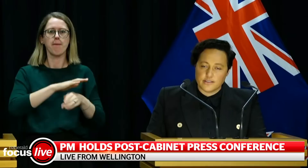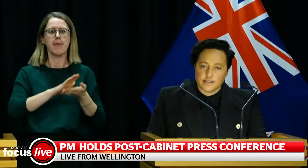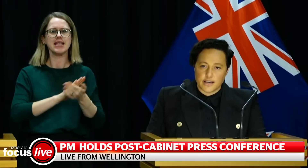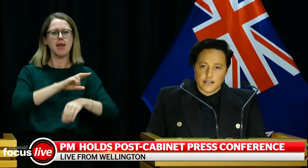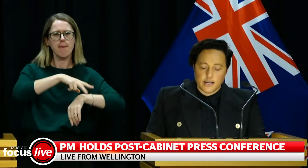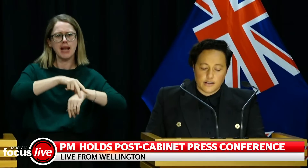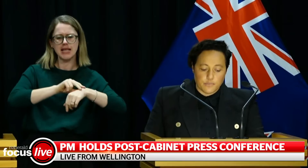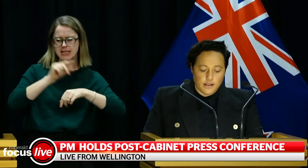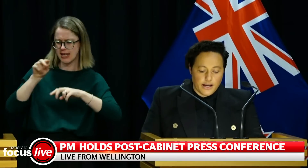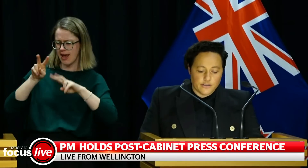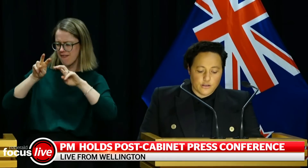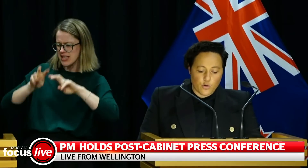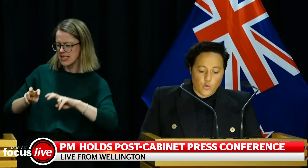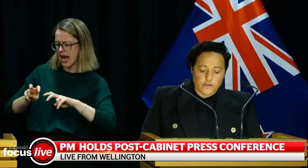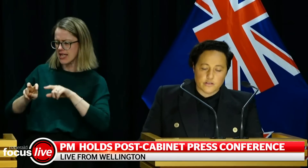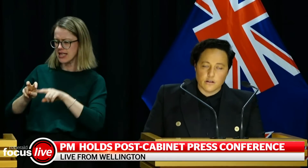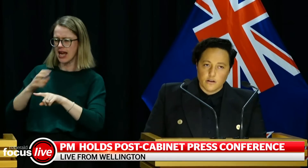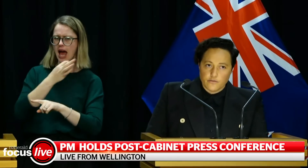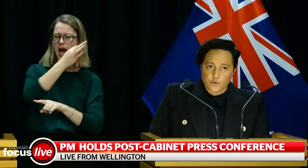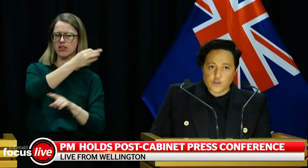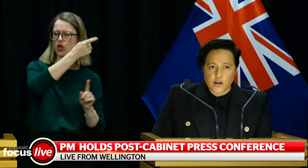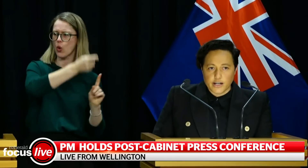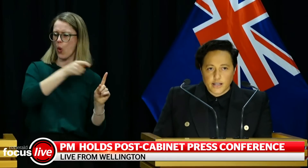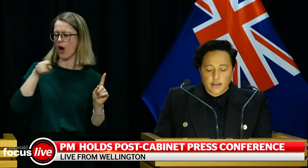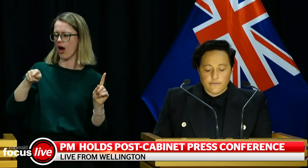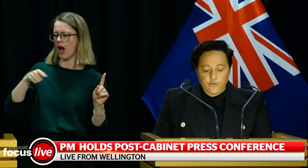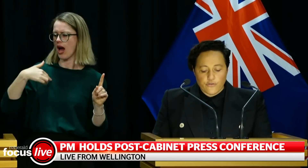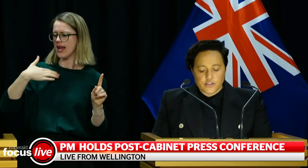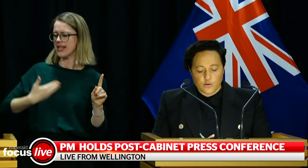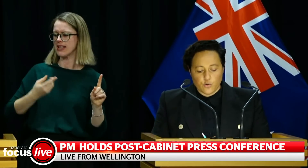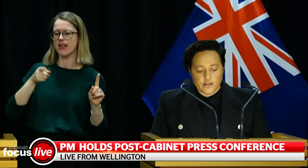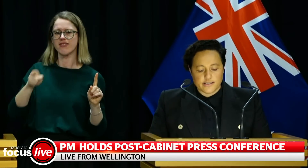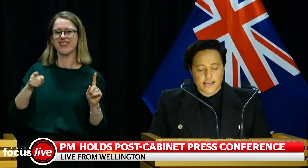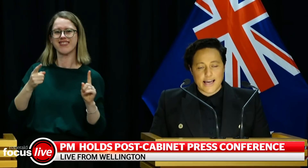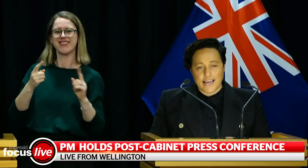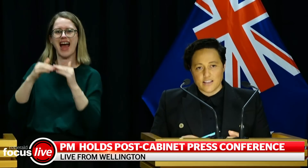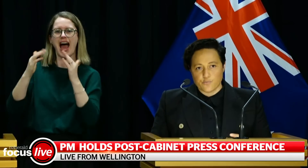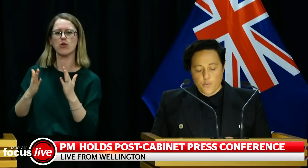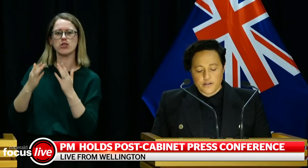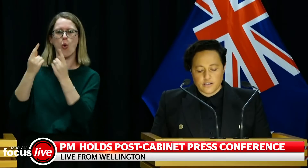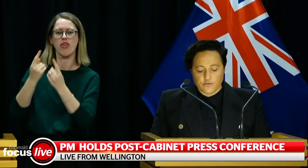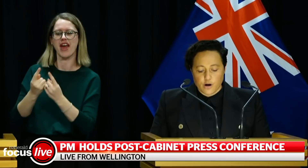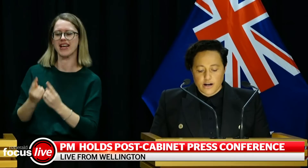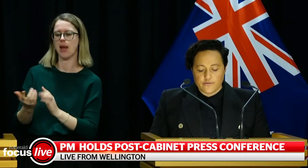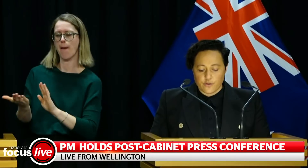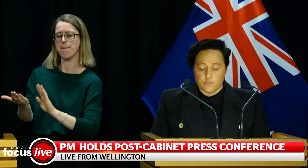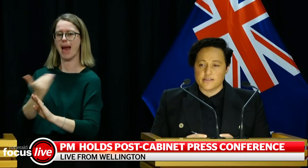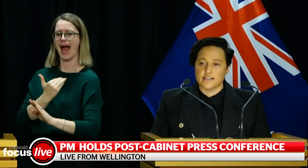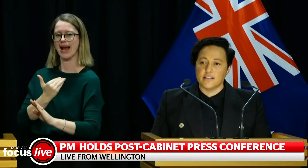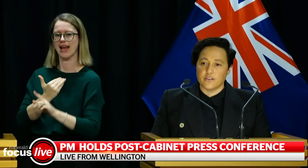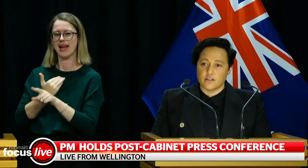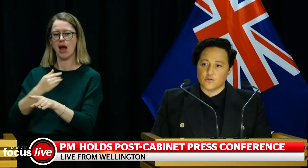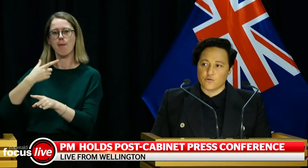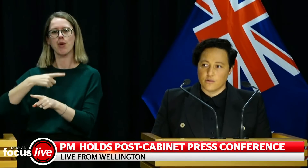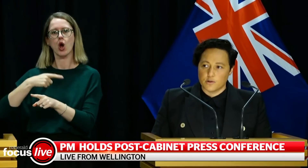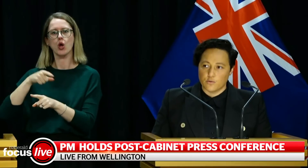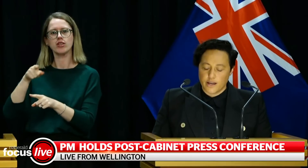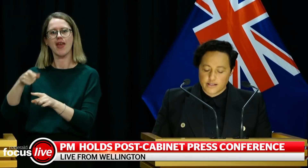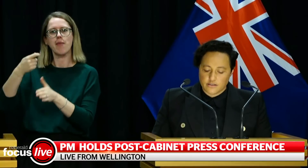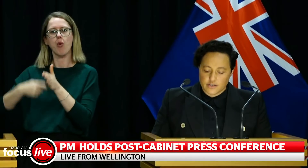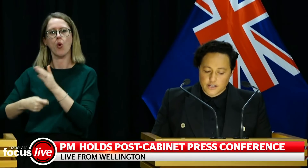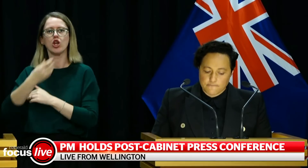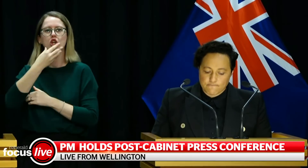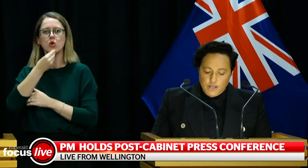police investigate and apply to the courts for restraining and forfeiture orders against property derived from significant